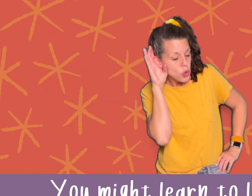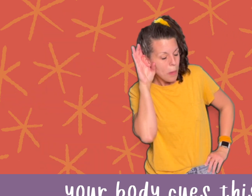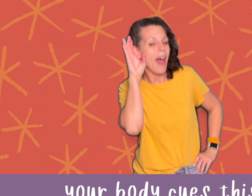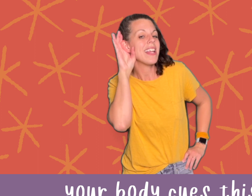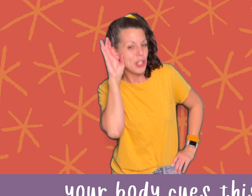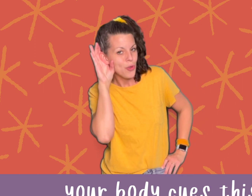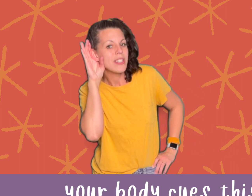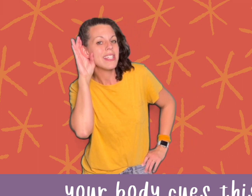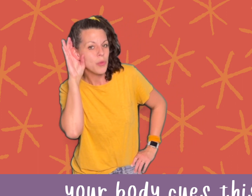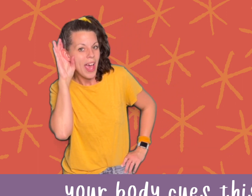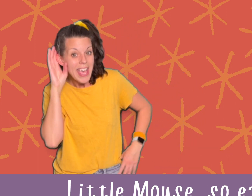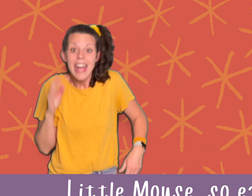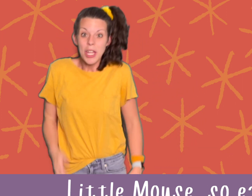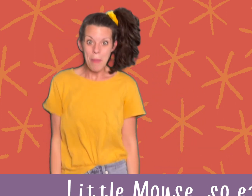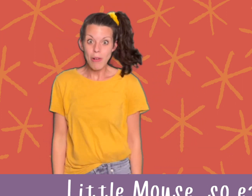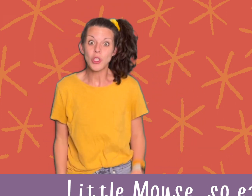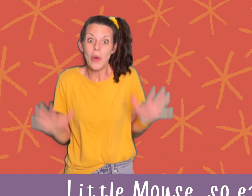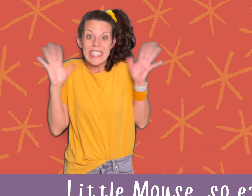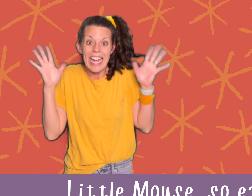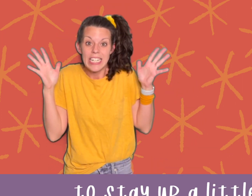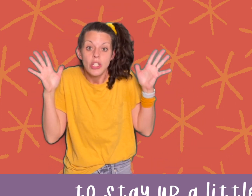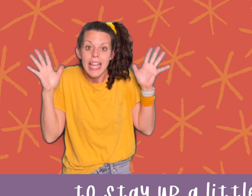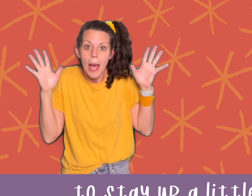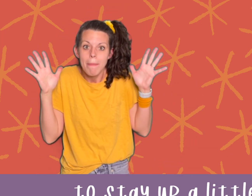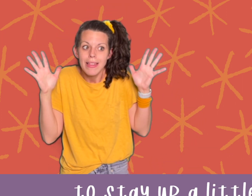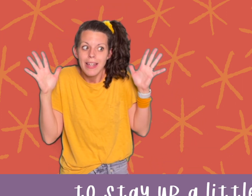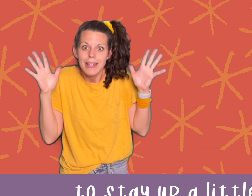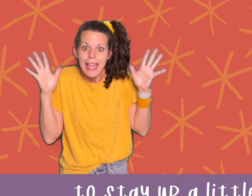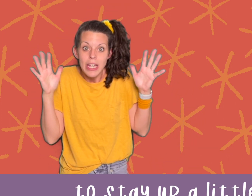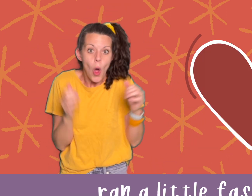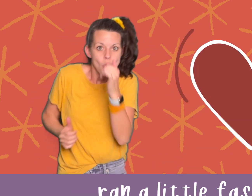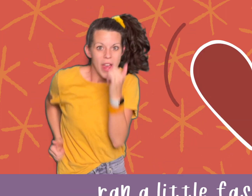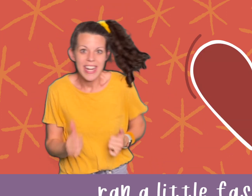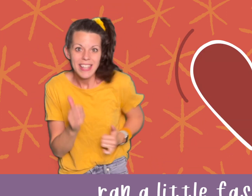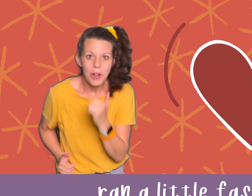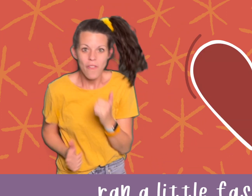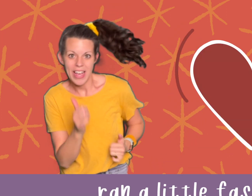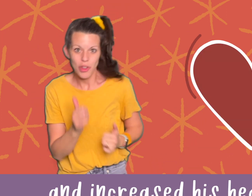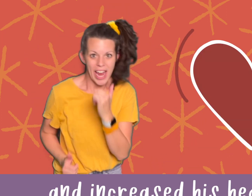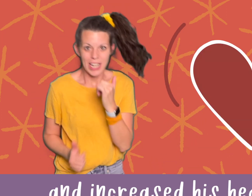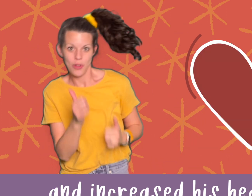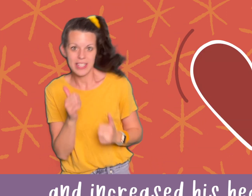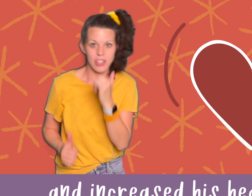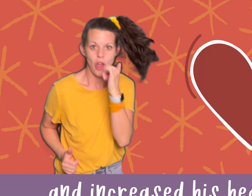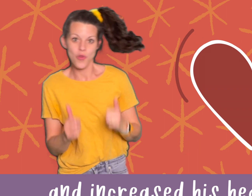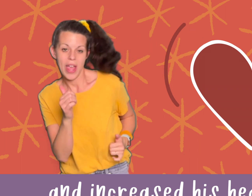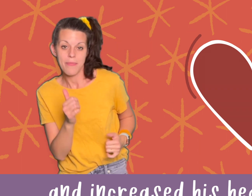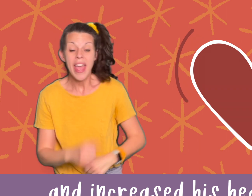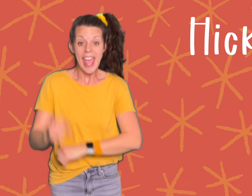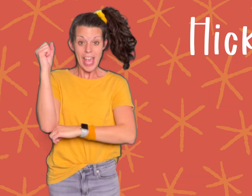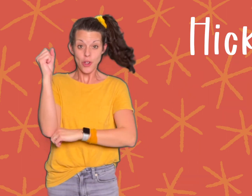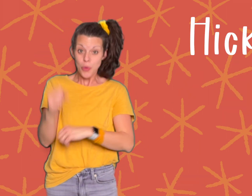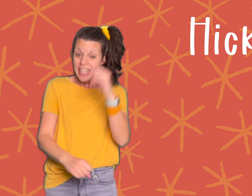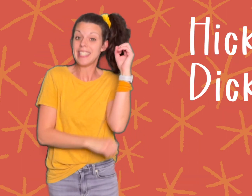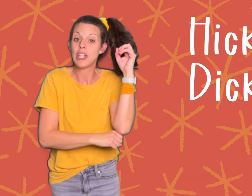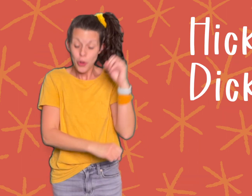your body cues this way. Little Mouse, so excited to stay up a little late, ran a little faster and increased his heart rate. Hickory dickory